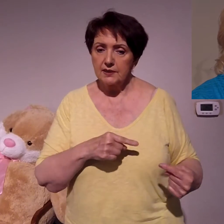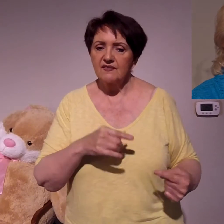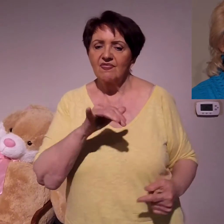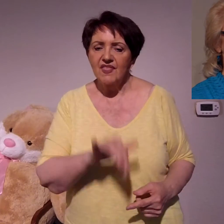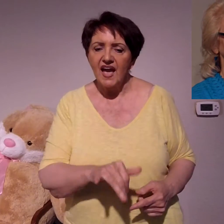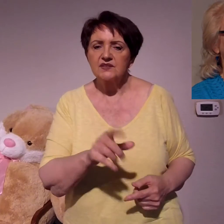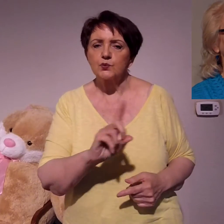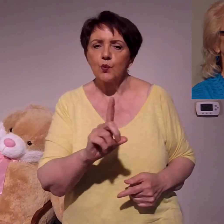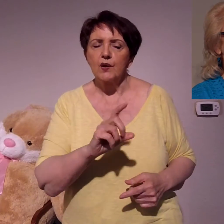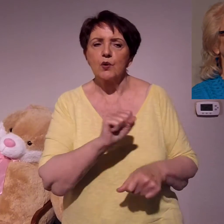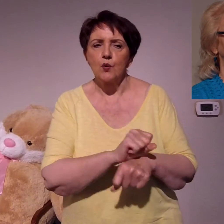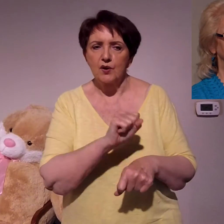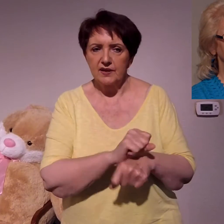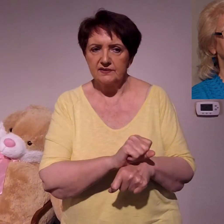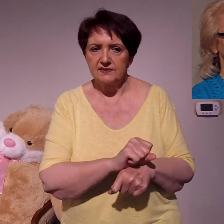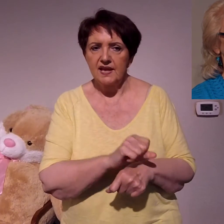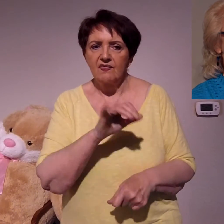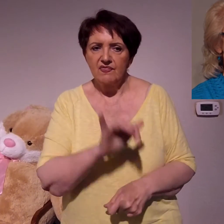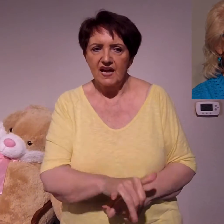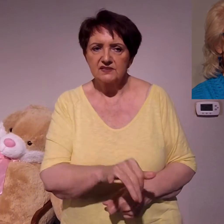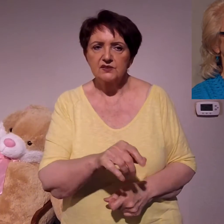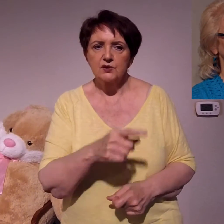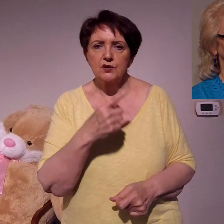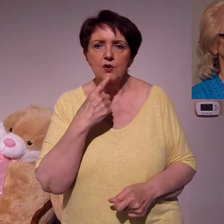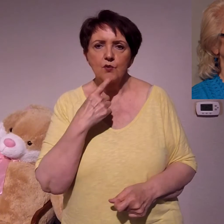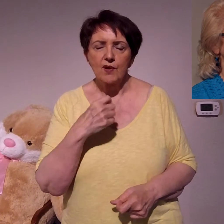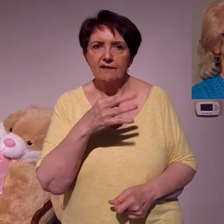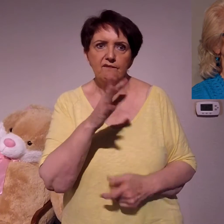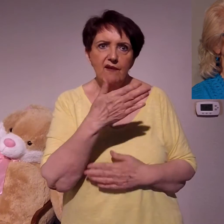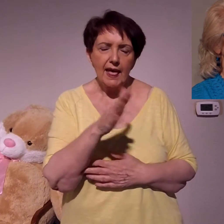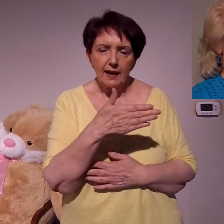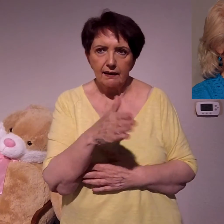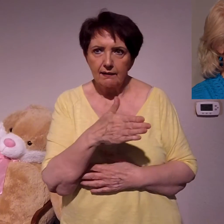That becomes the flag. That becomes the very